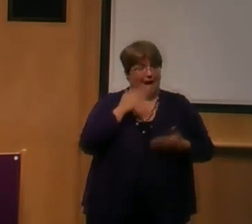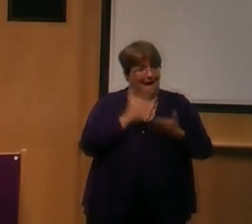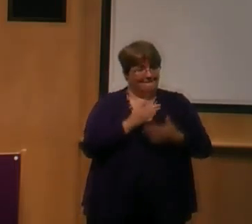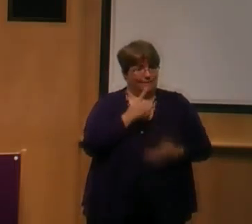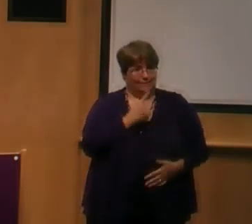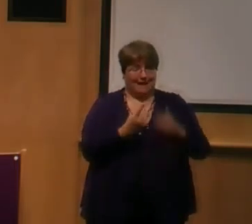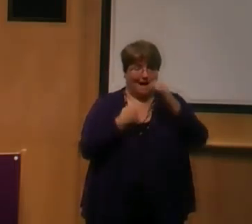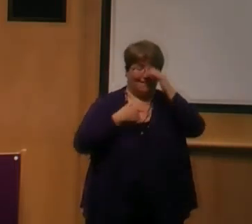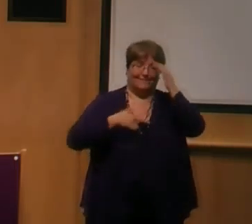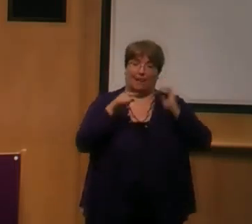and EUDY.